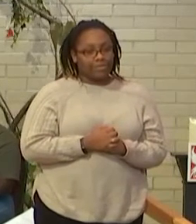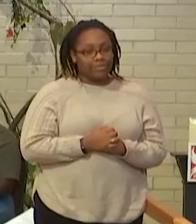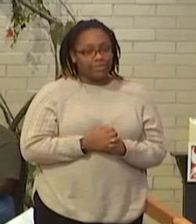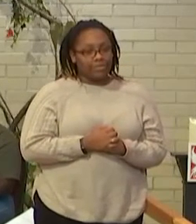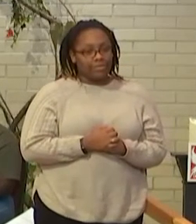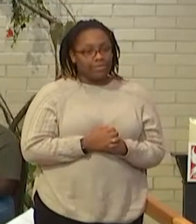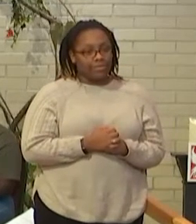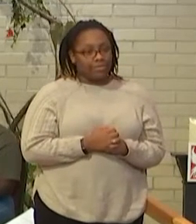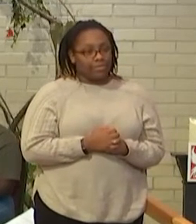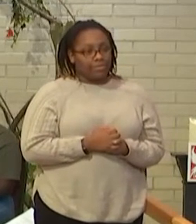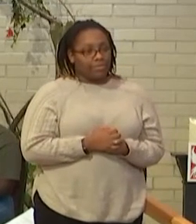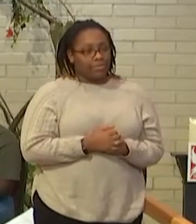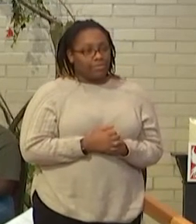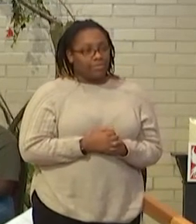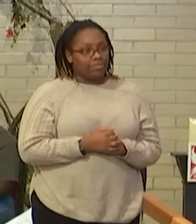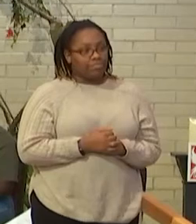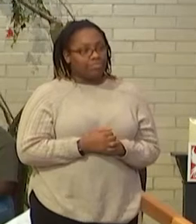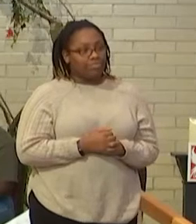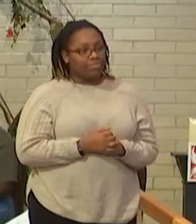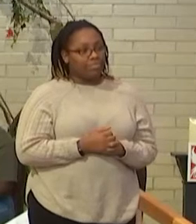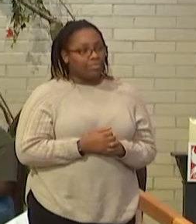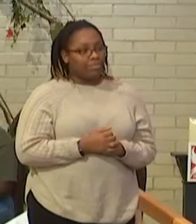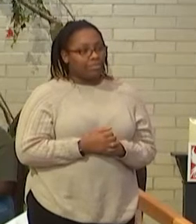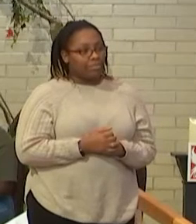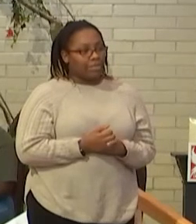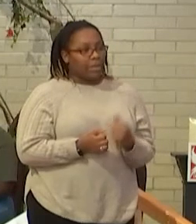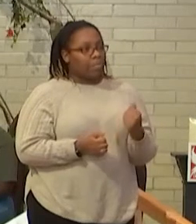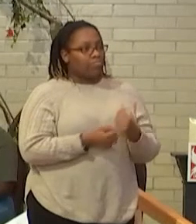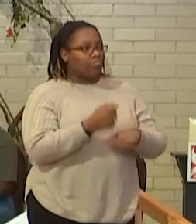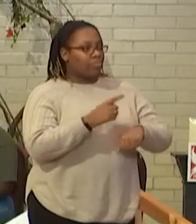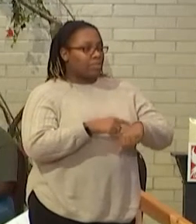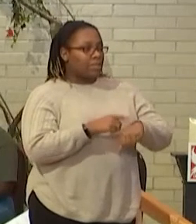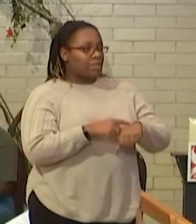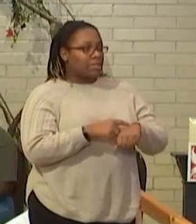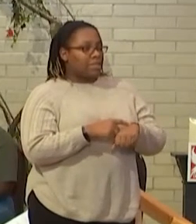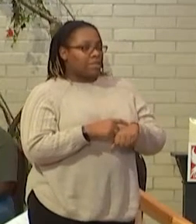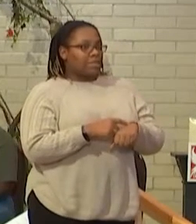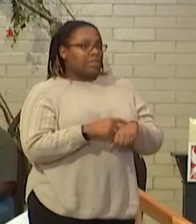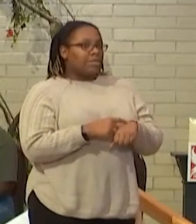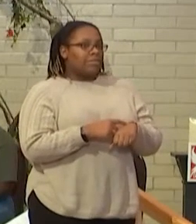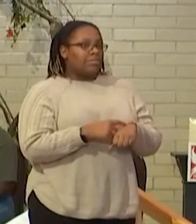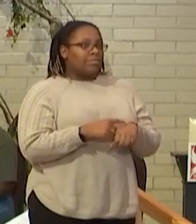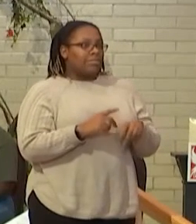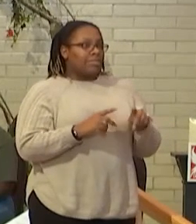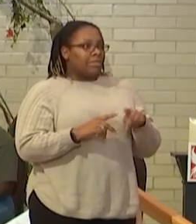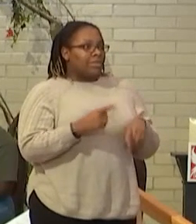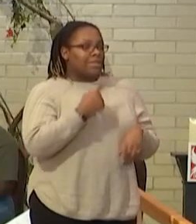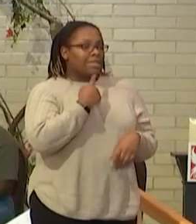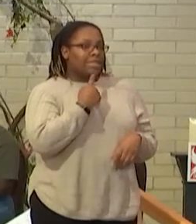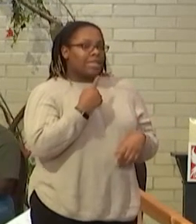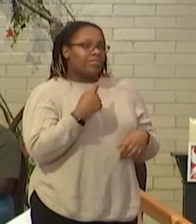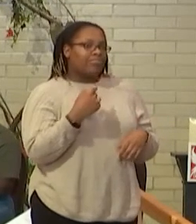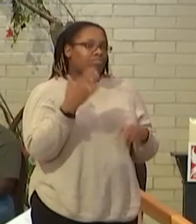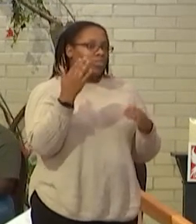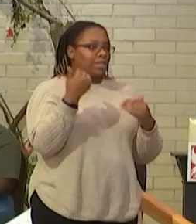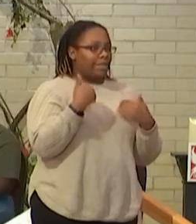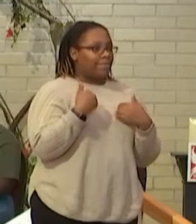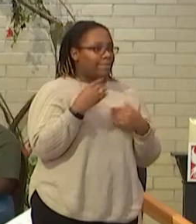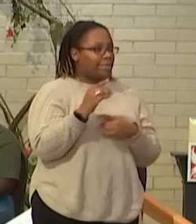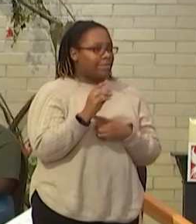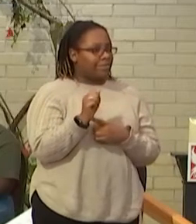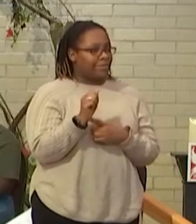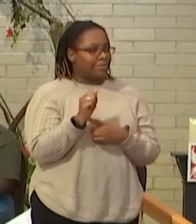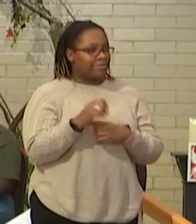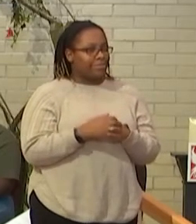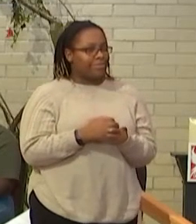The main thing that I get relatively frequently with disability is people saying, I wish I had your disability, which I would